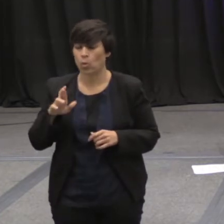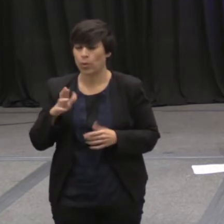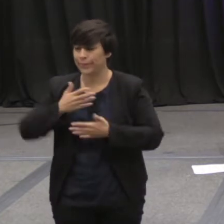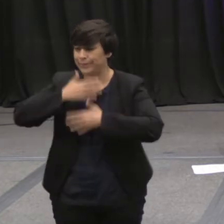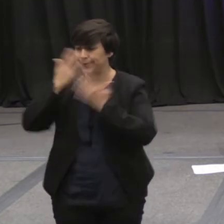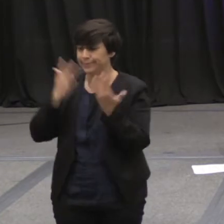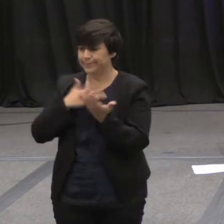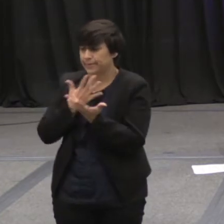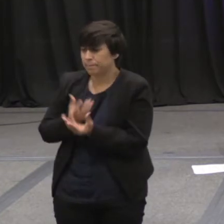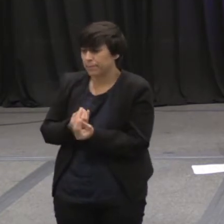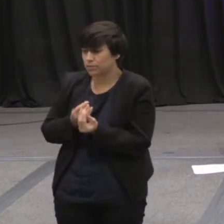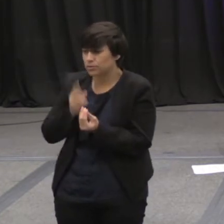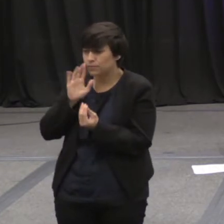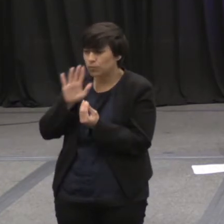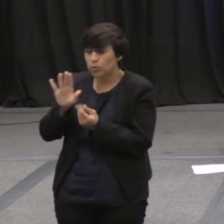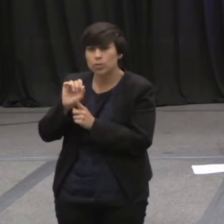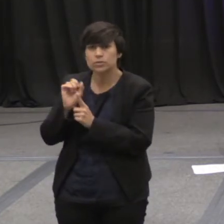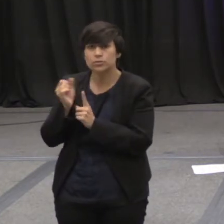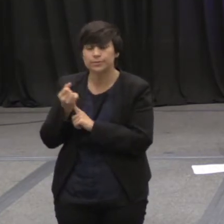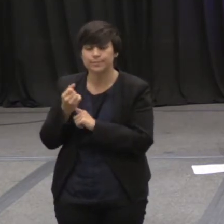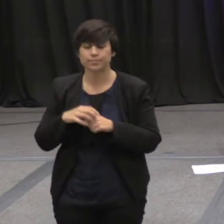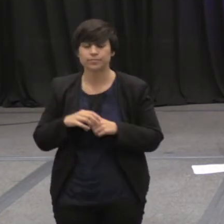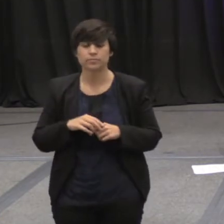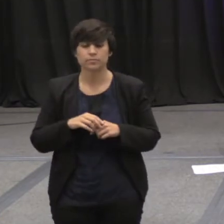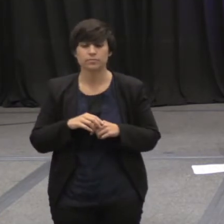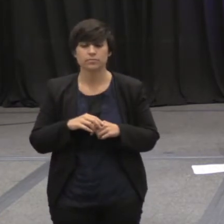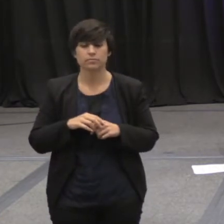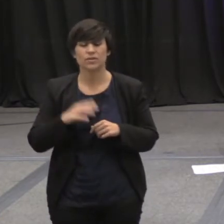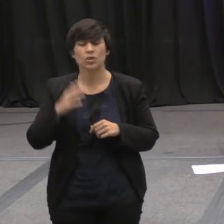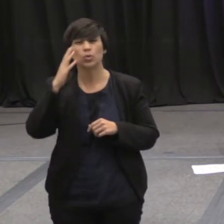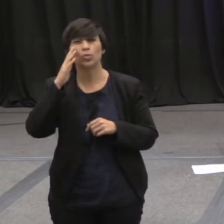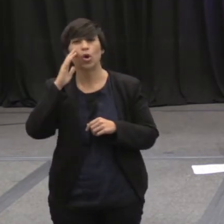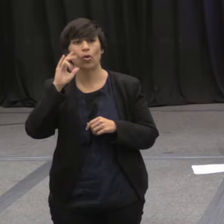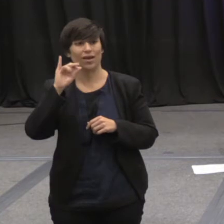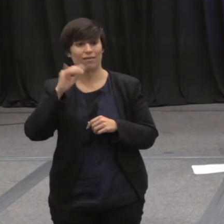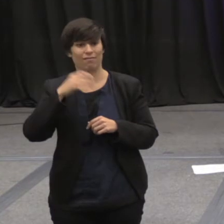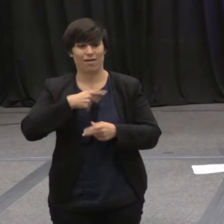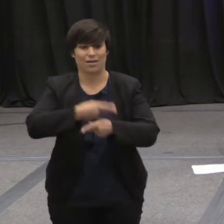for your situation. Caregiver burnout's a thing.